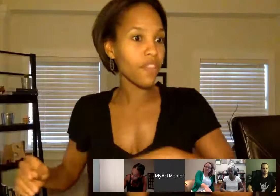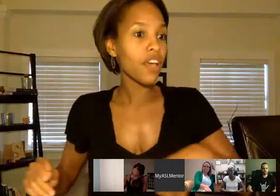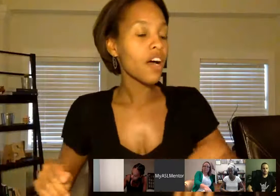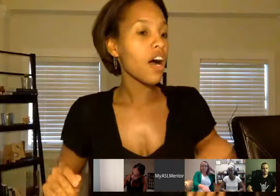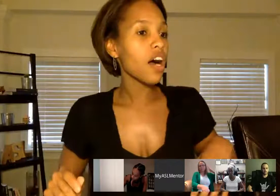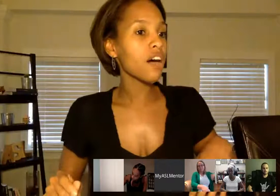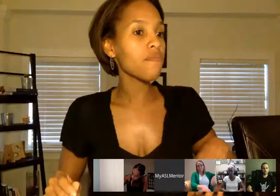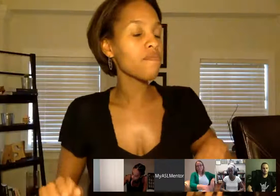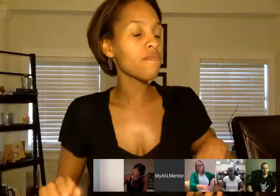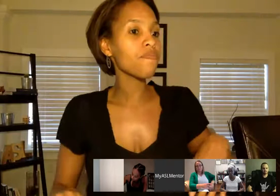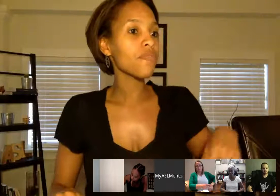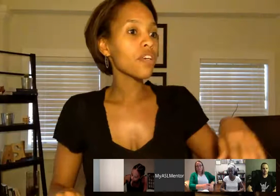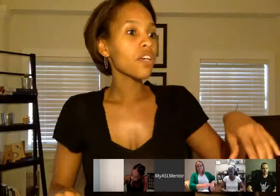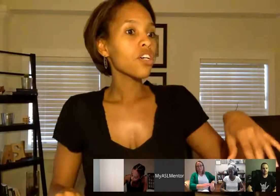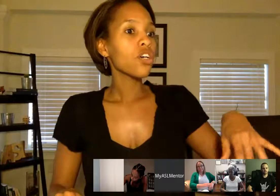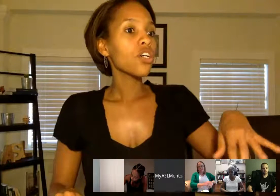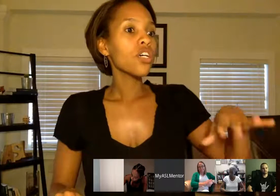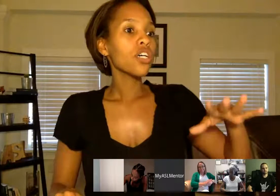along.